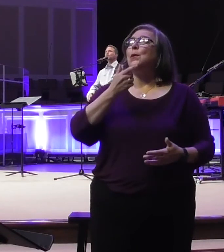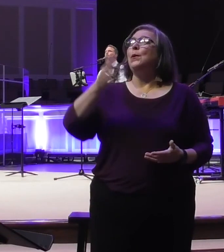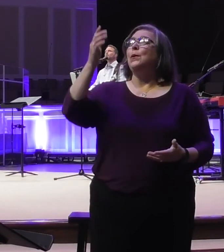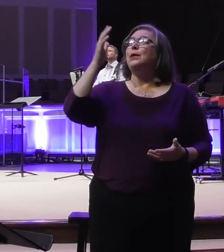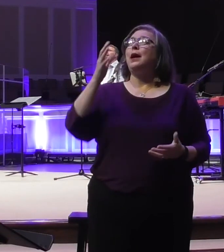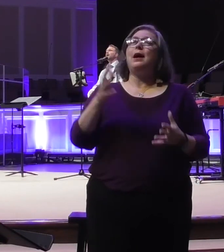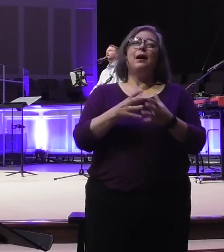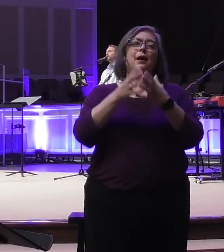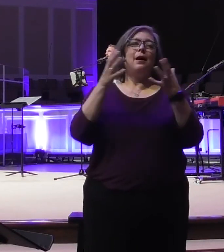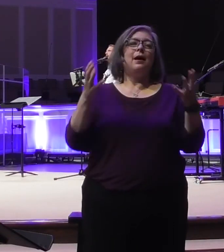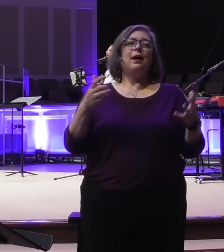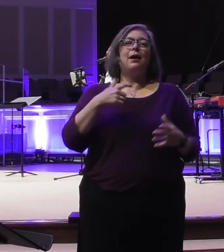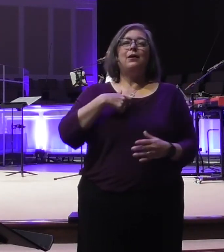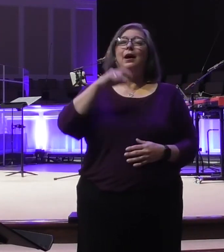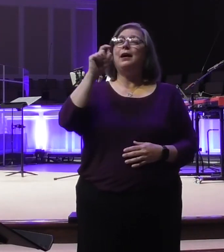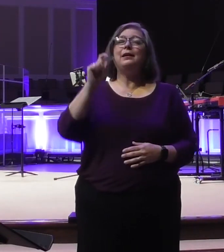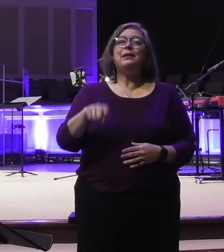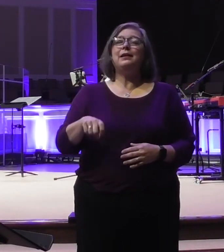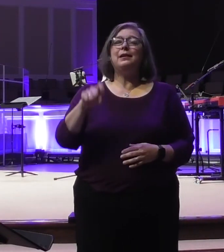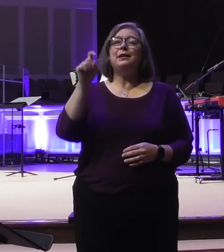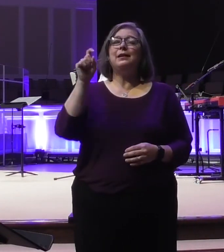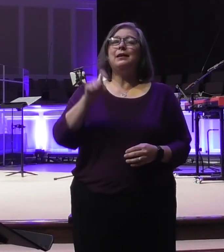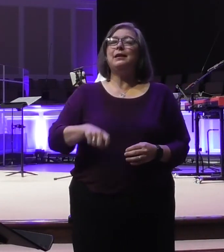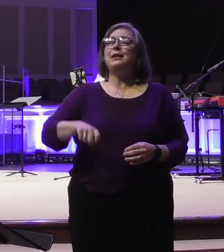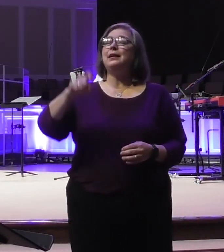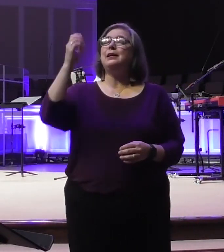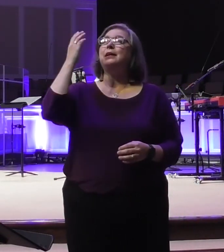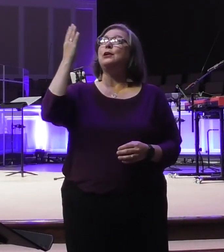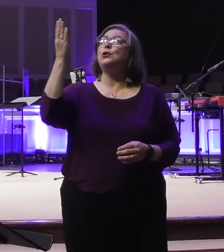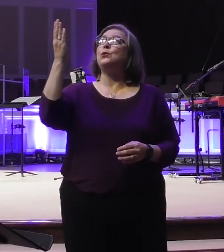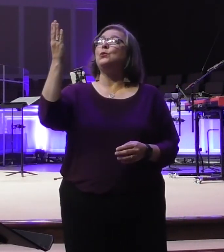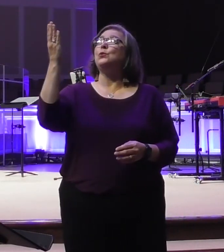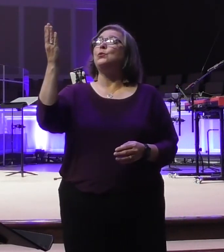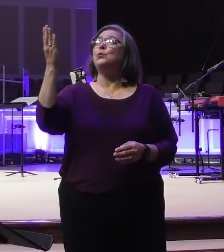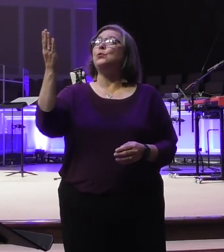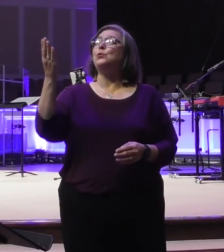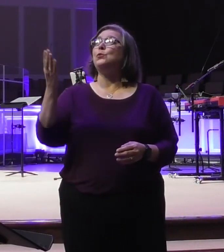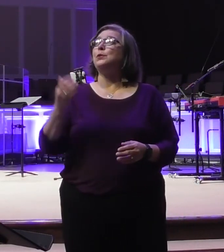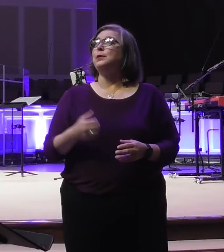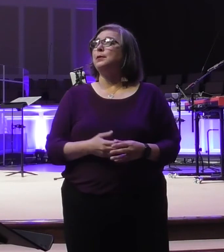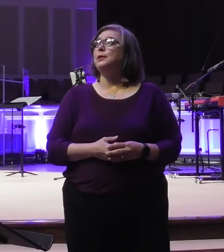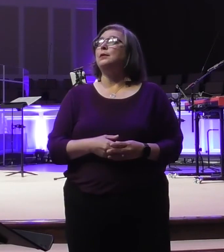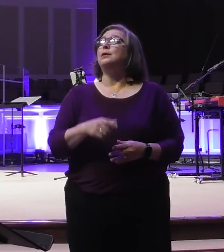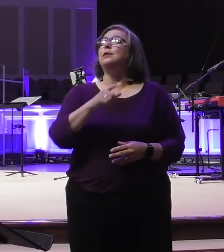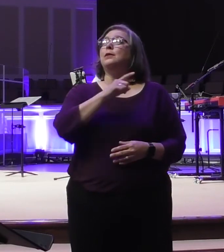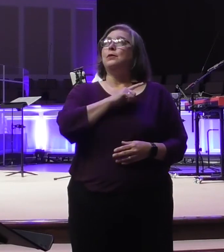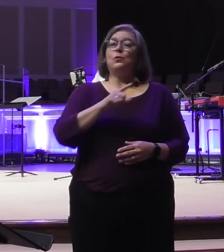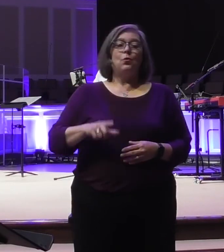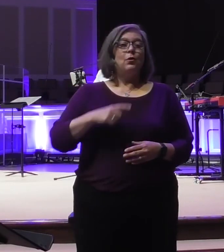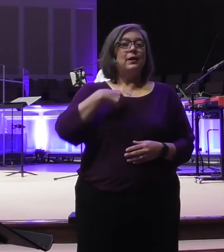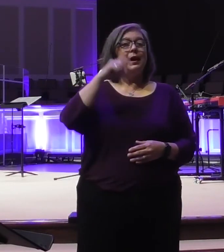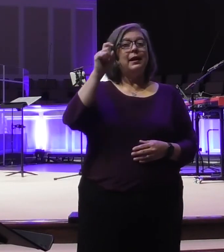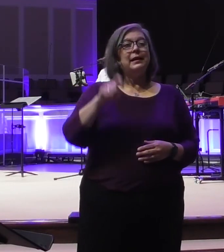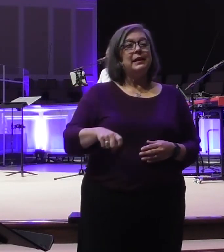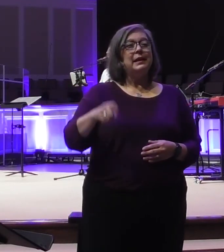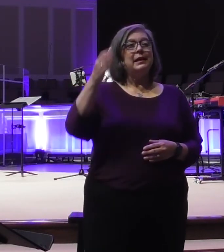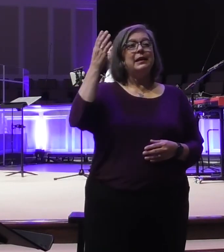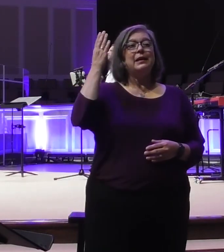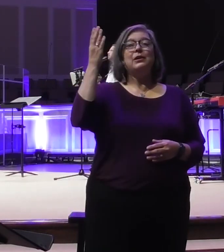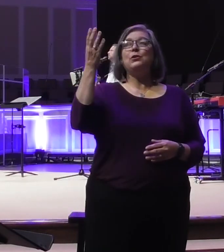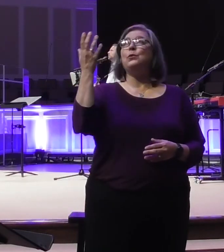righteousness. Oh God, now I need you. Lord, I need you. Lord, I